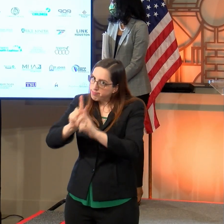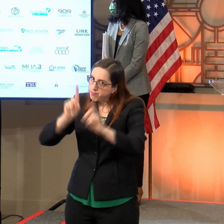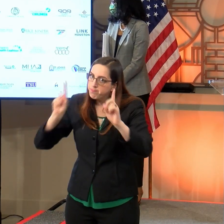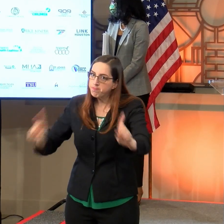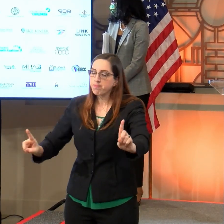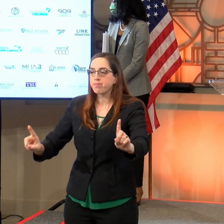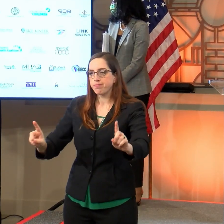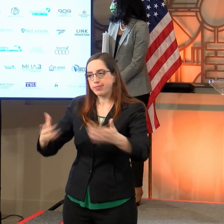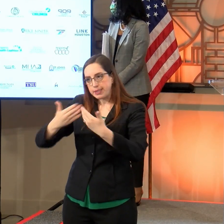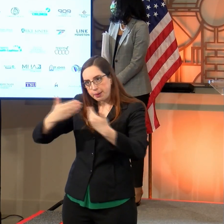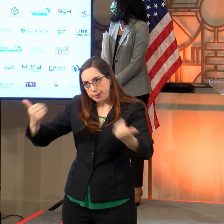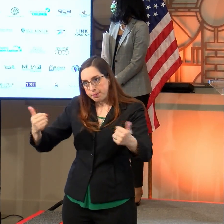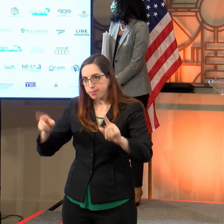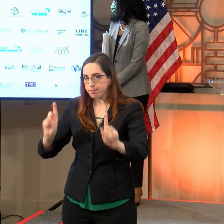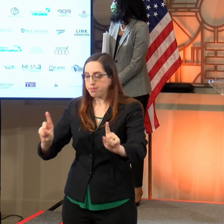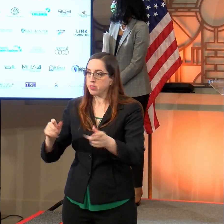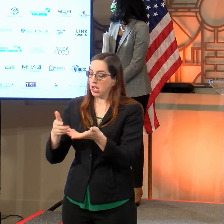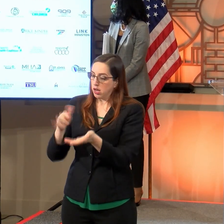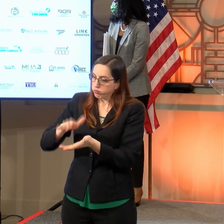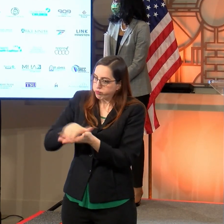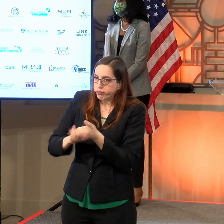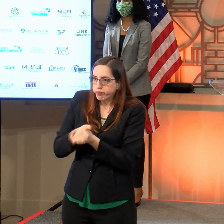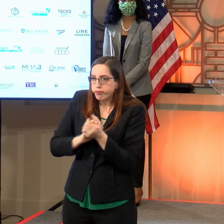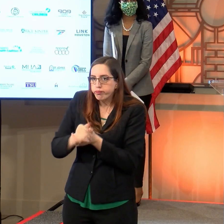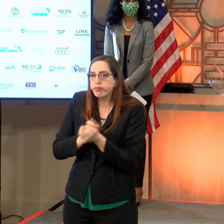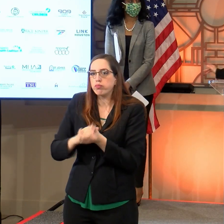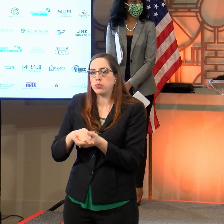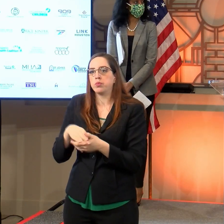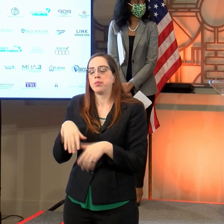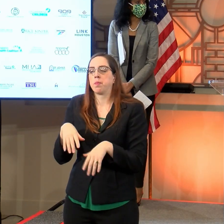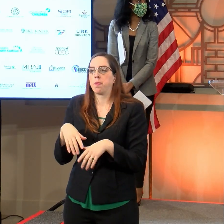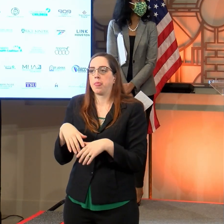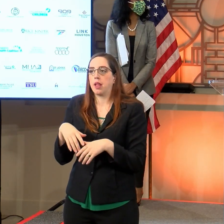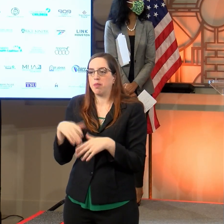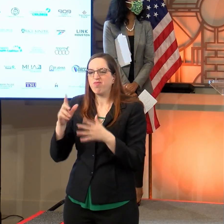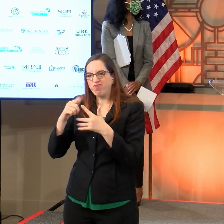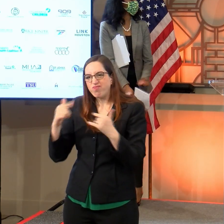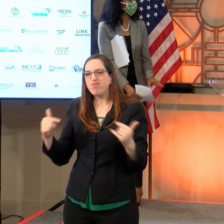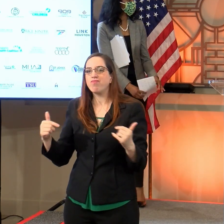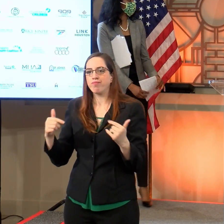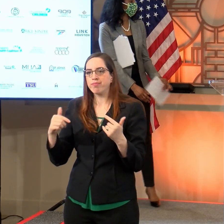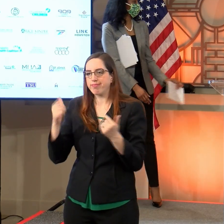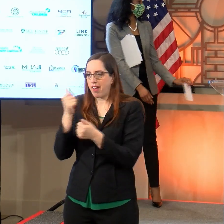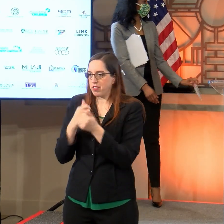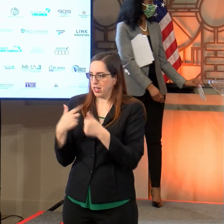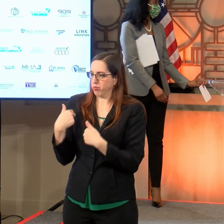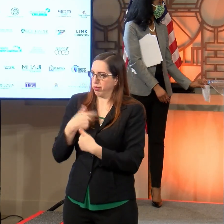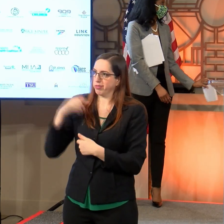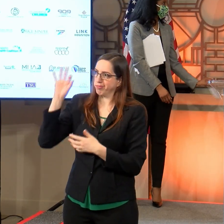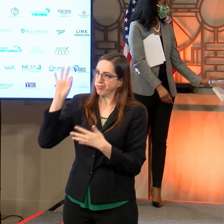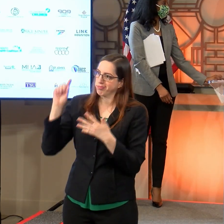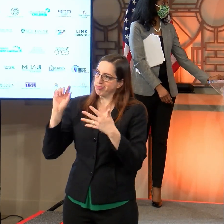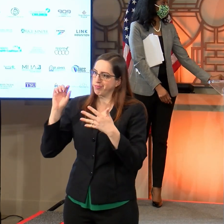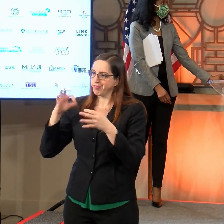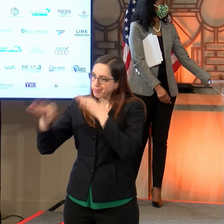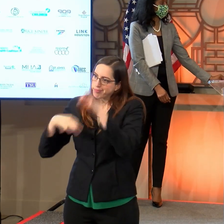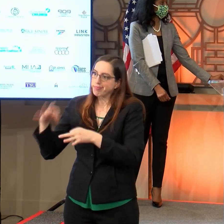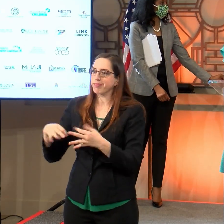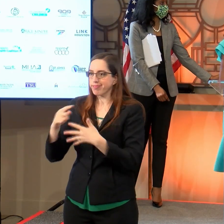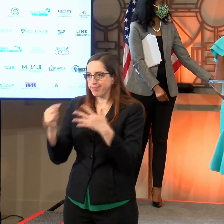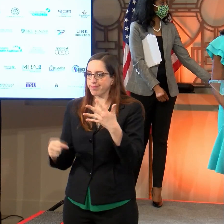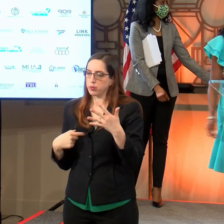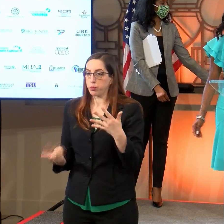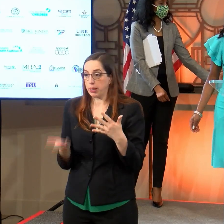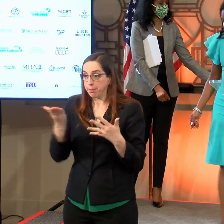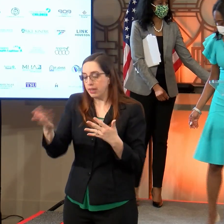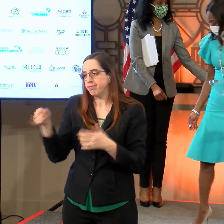themselves, okay, wash their hands, okay, and to do all the things that we have been recommending. Thank